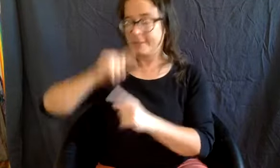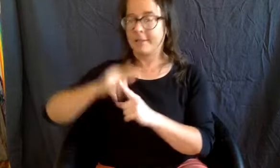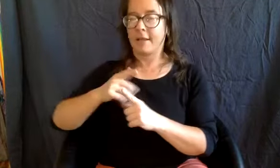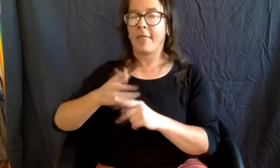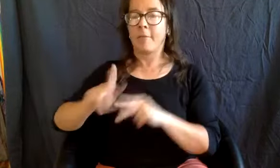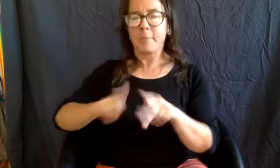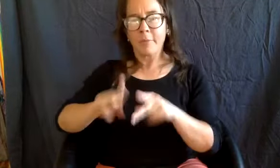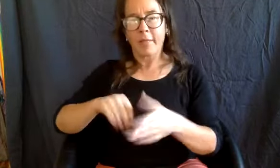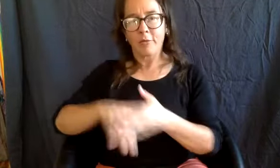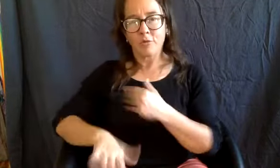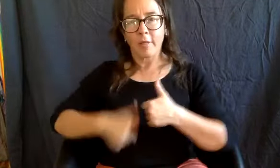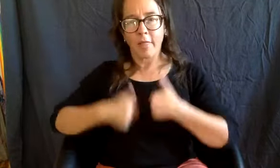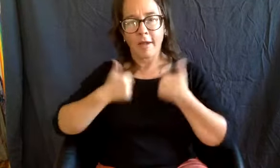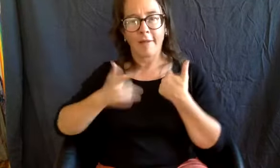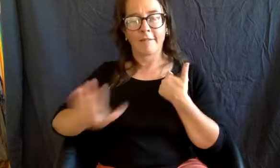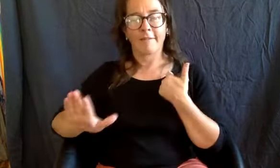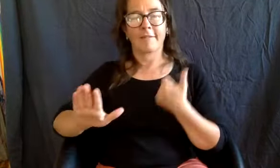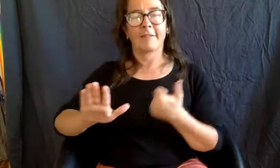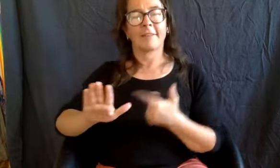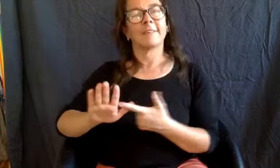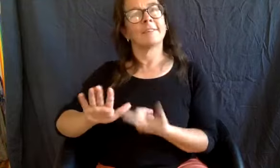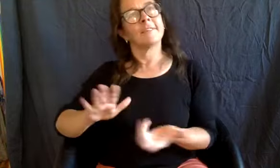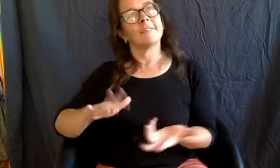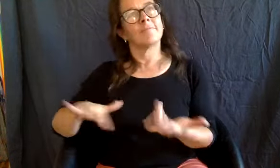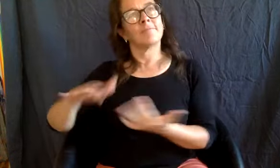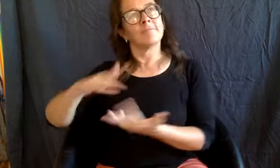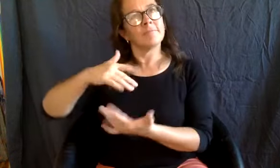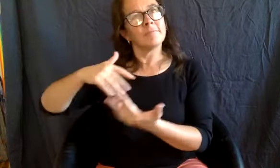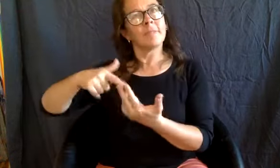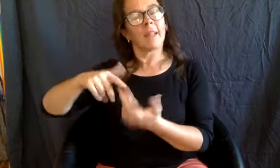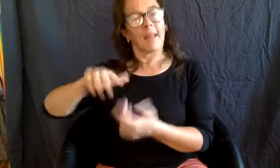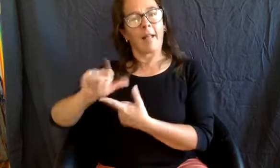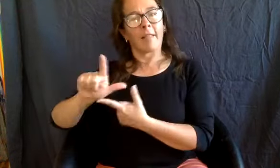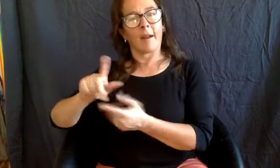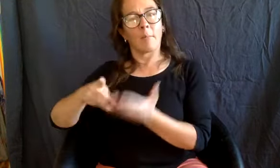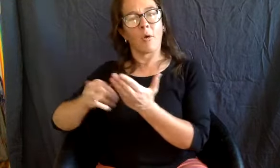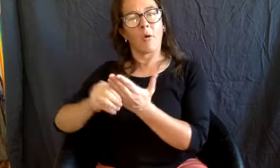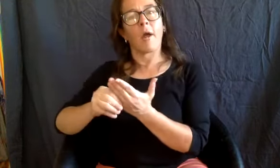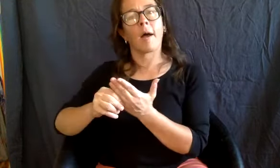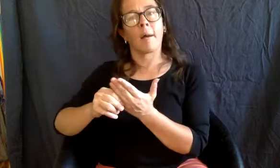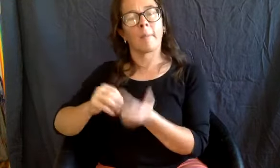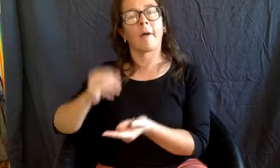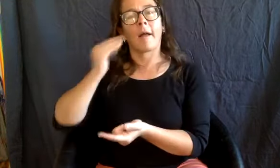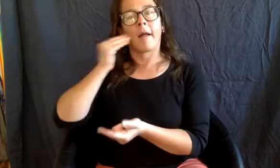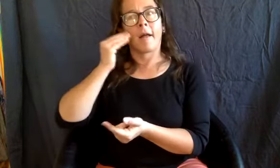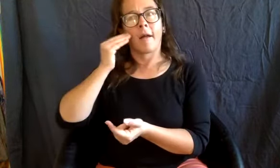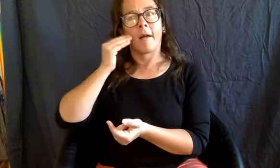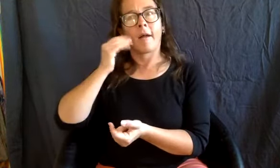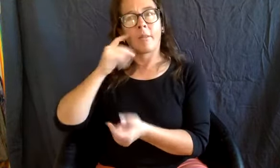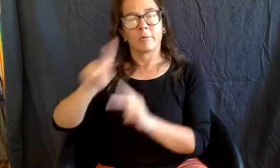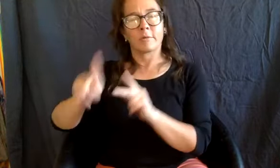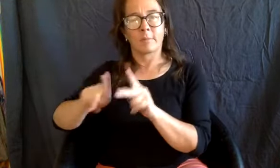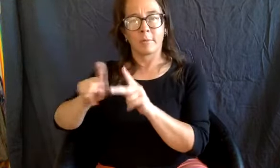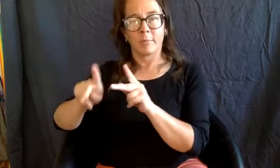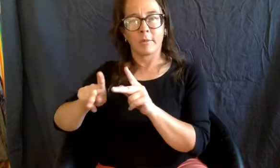I acted like I was handling it A-okay. How's it? Fine, I got it. When in reality, I wasn't. But I don't